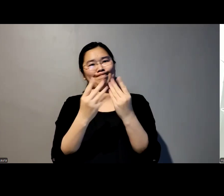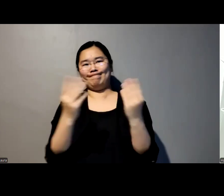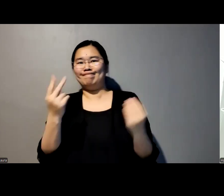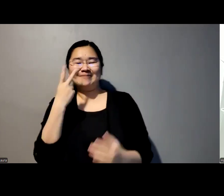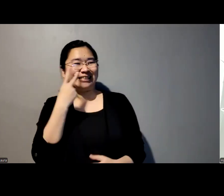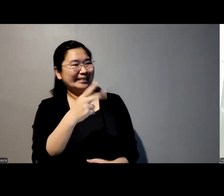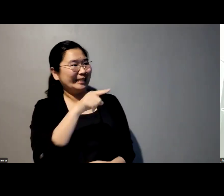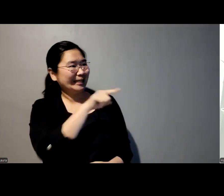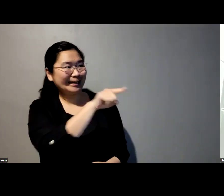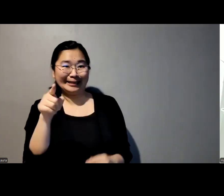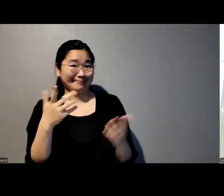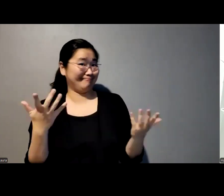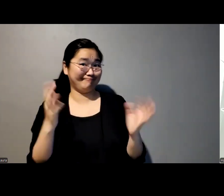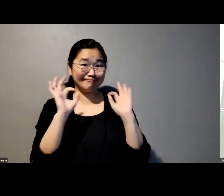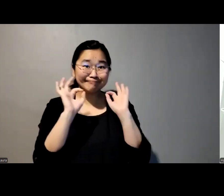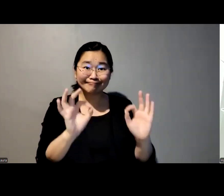I could